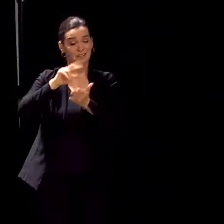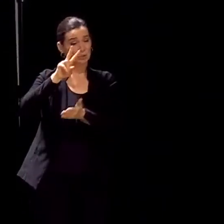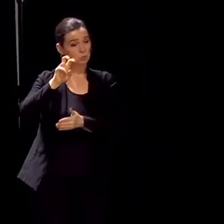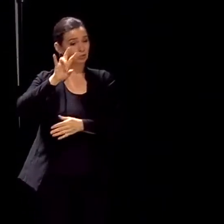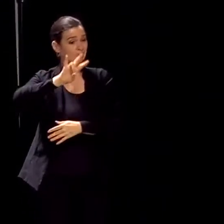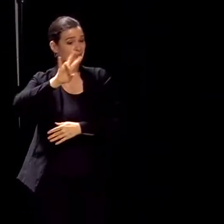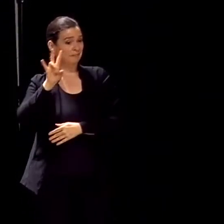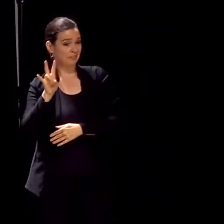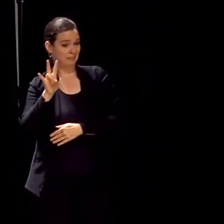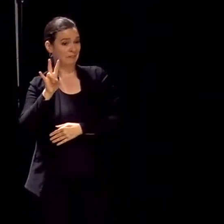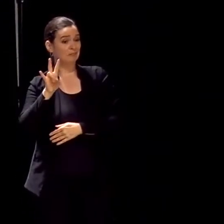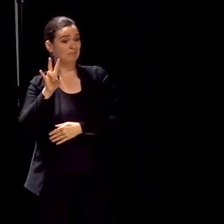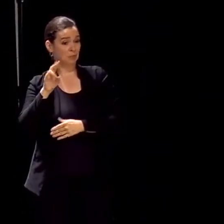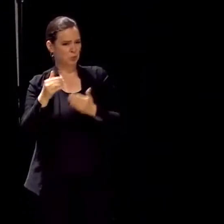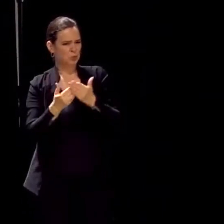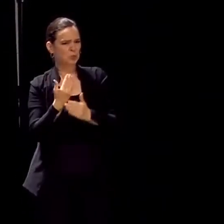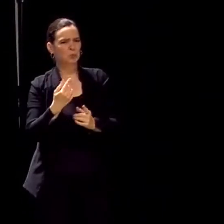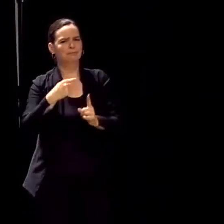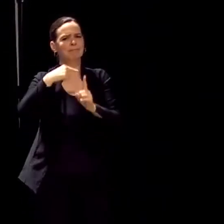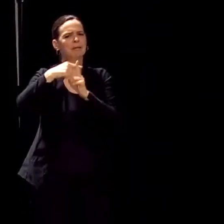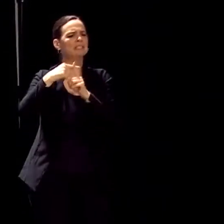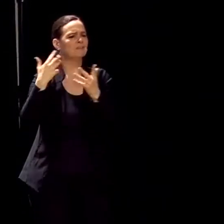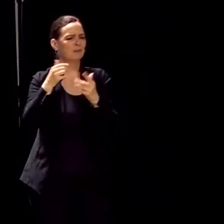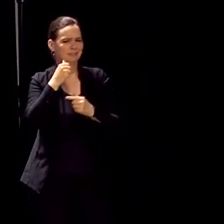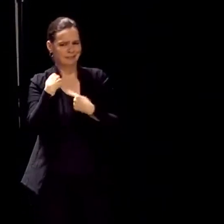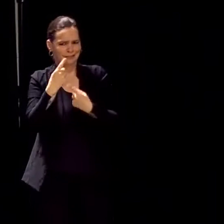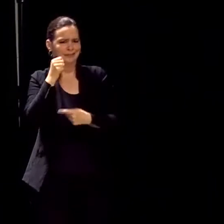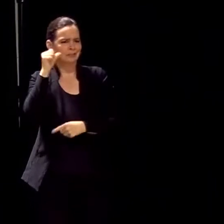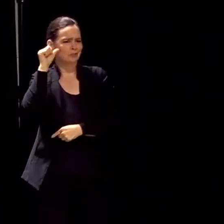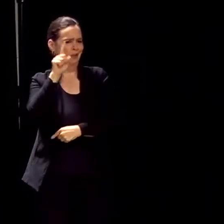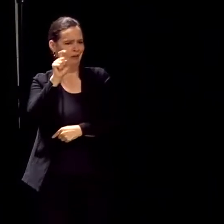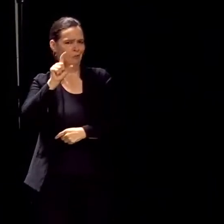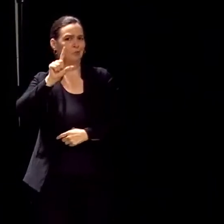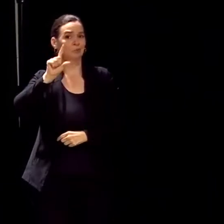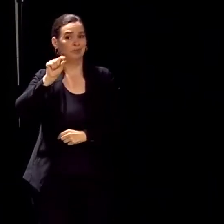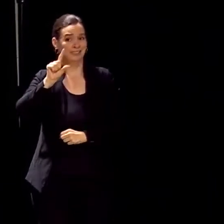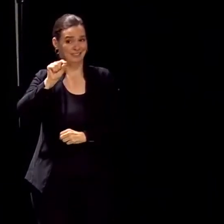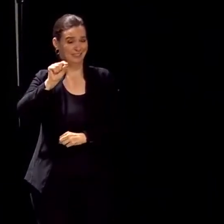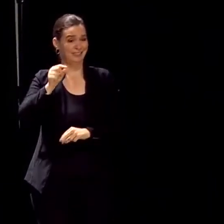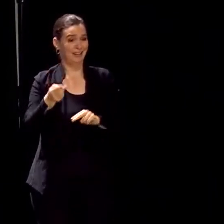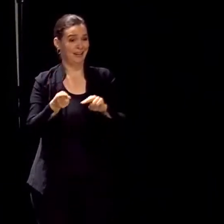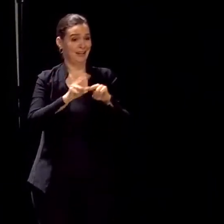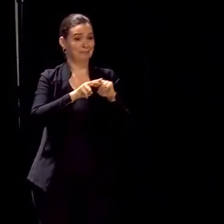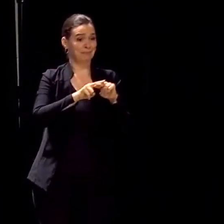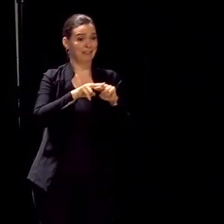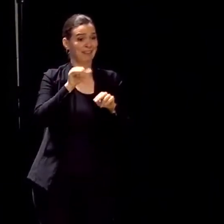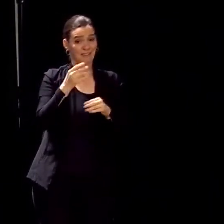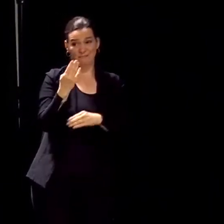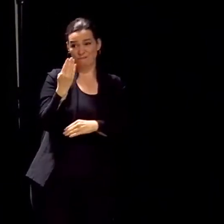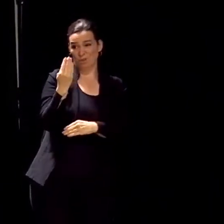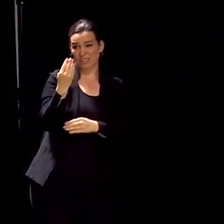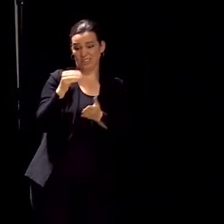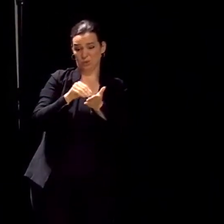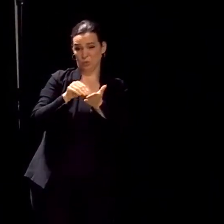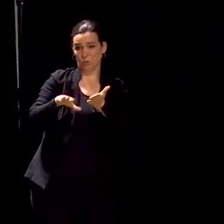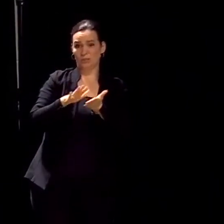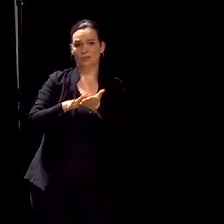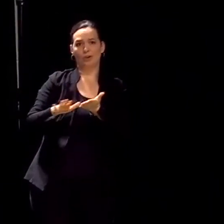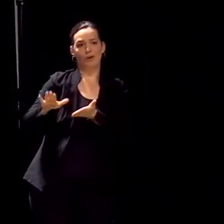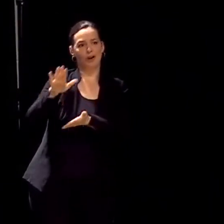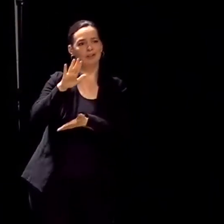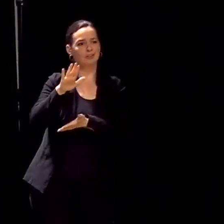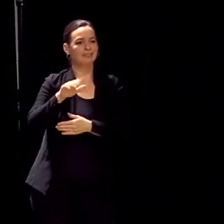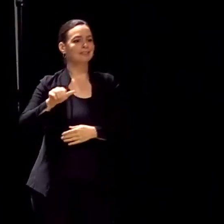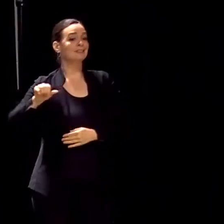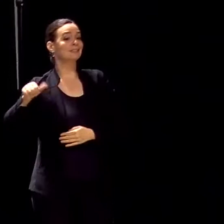out of those, we have 14 higher ed cases, and 10 of the cases are related to K through